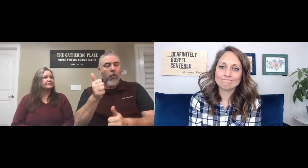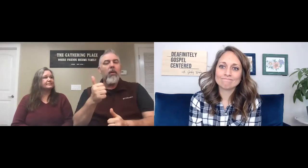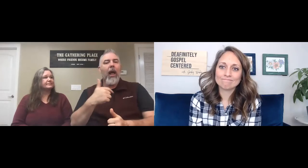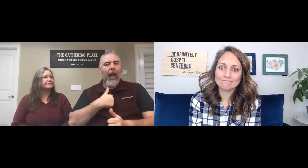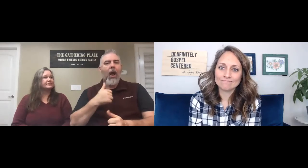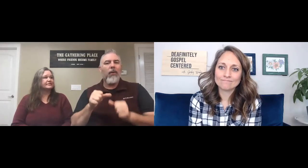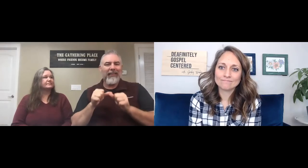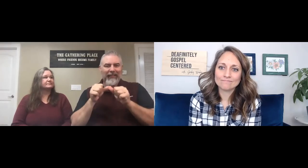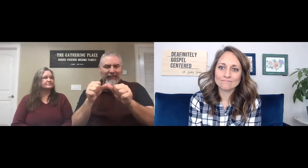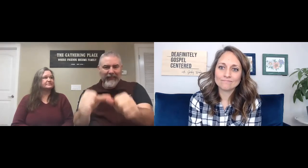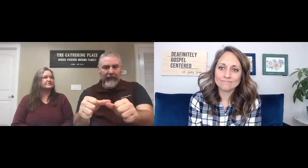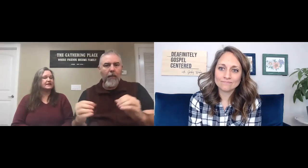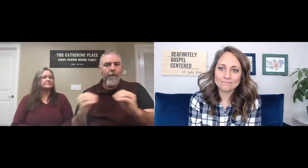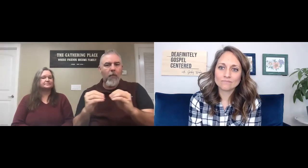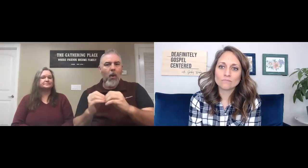Which room I visit the most.